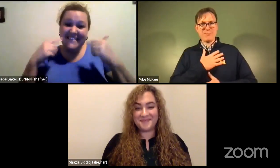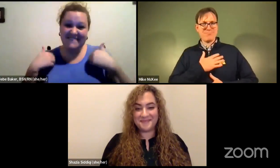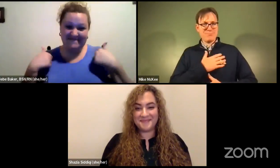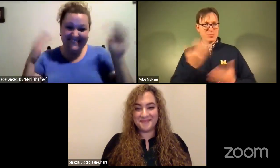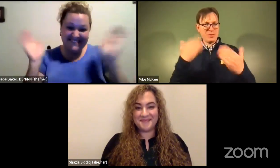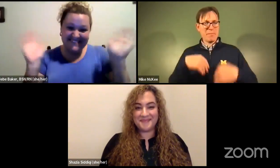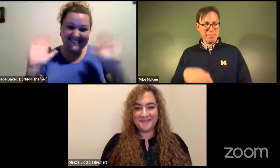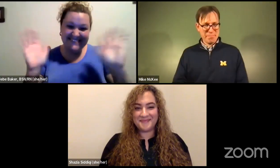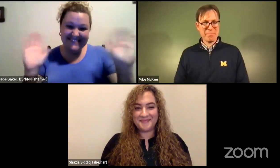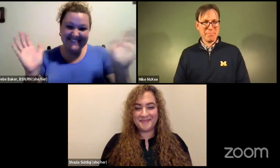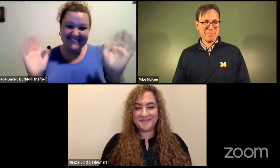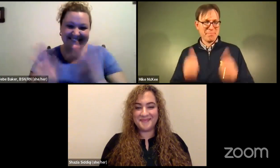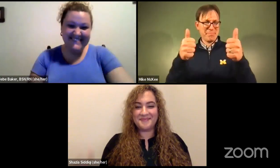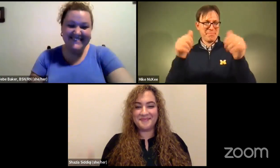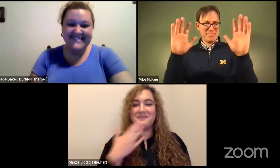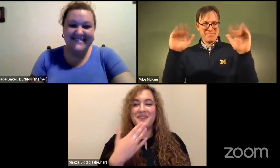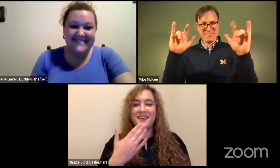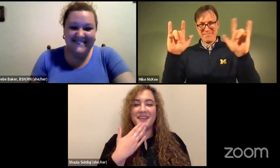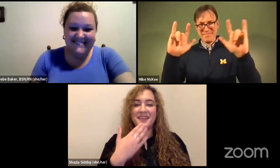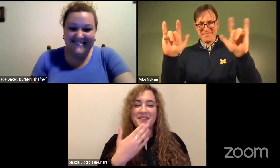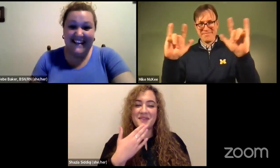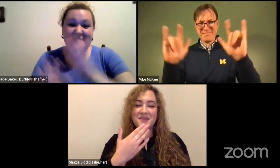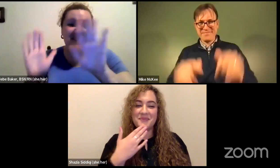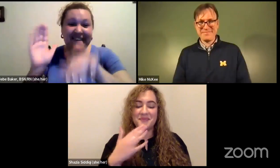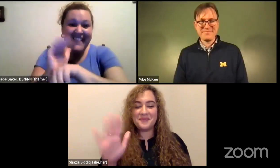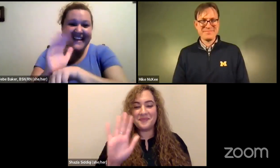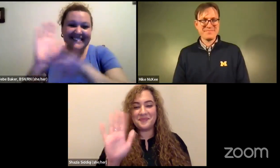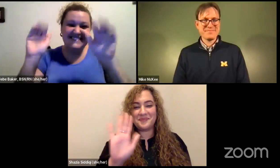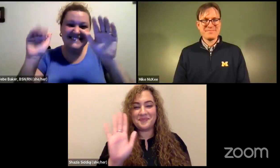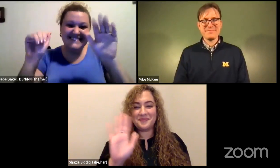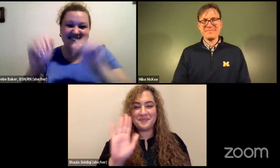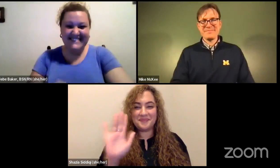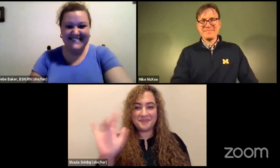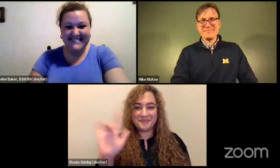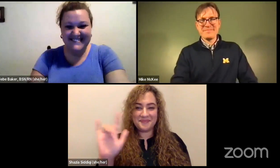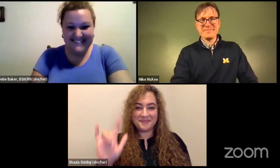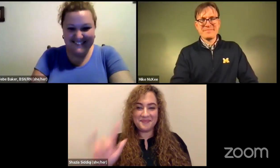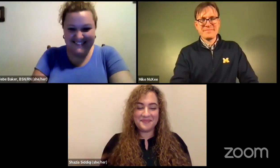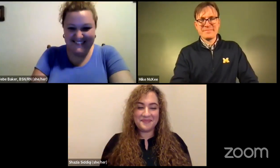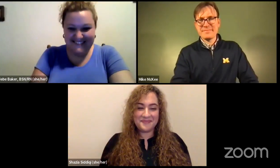Thank you for having me. Glad to have you come back. All right, Have a thanks good night, everybody. everyone.